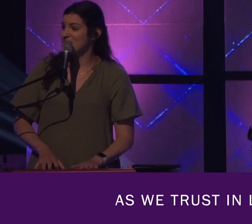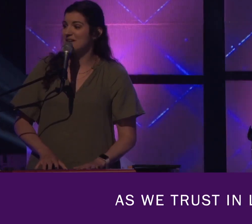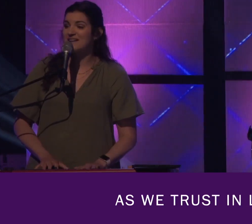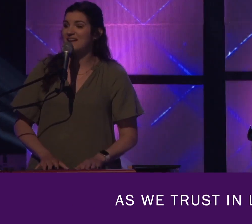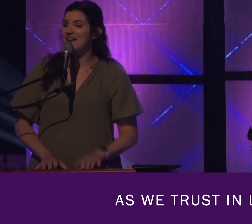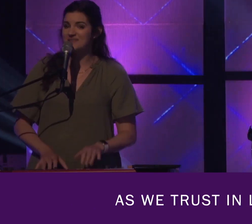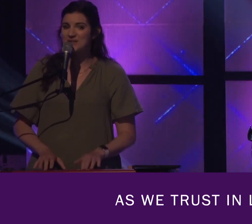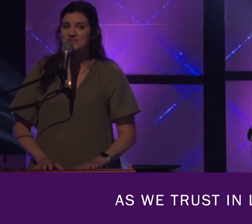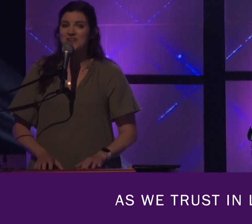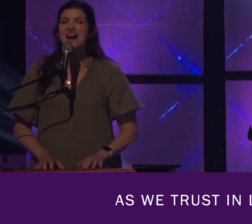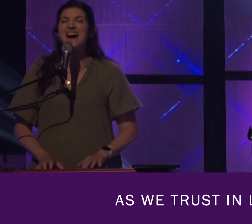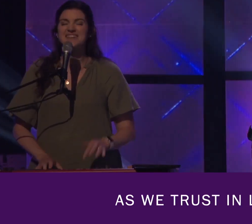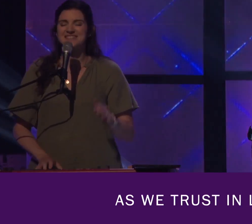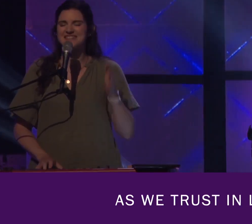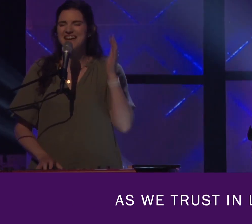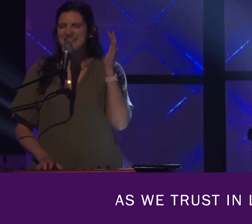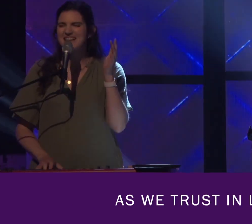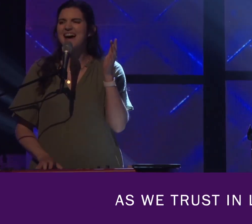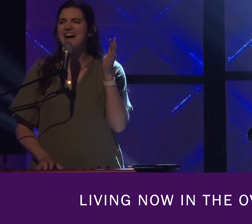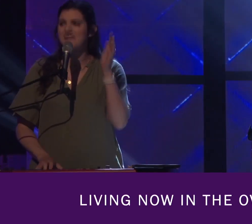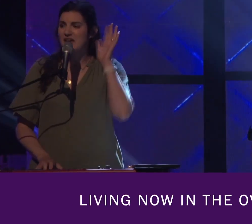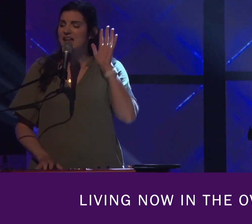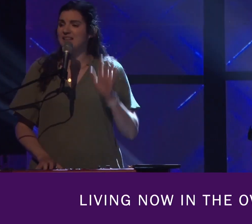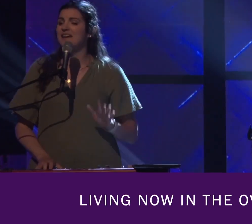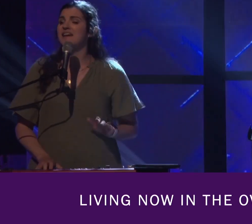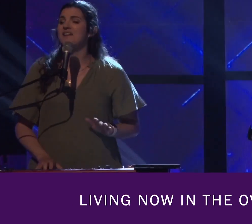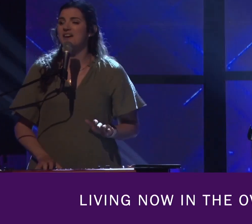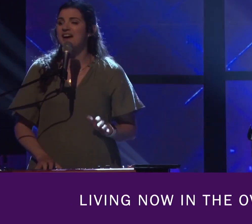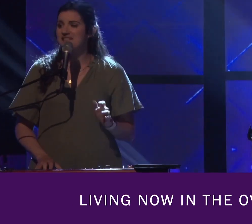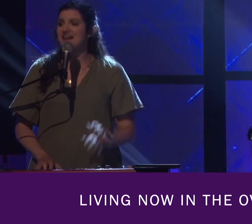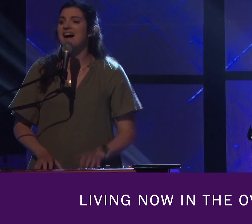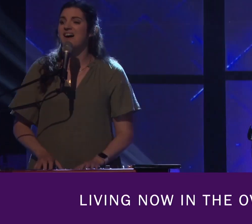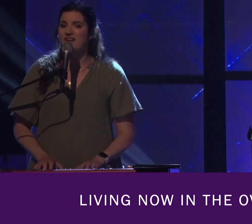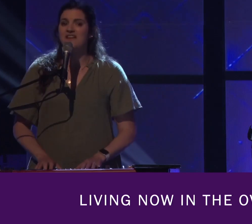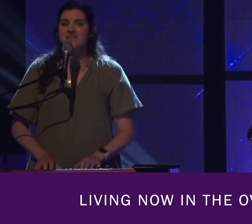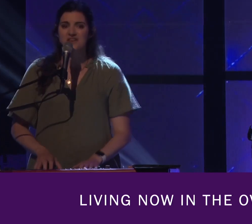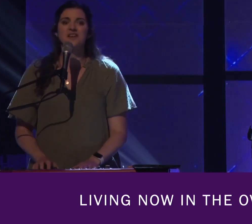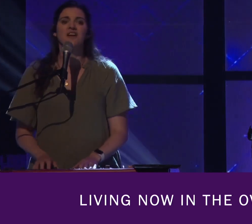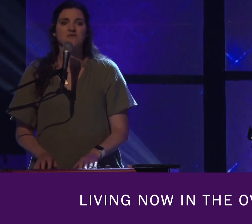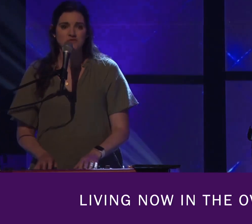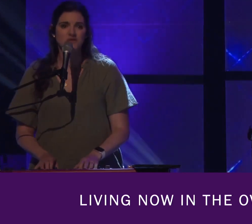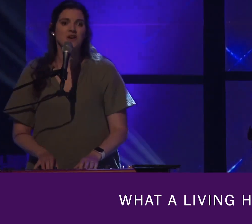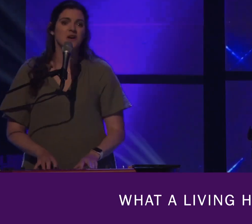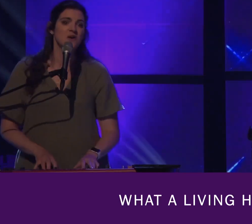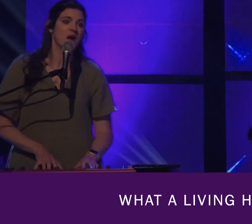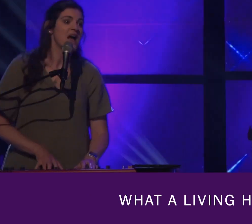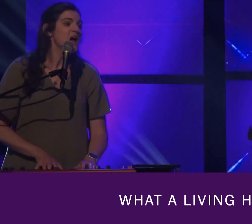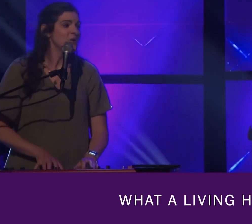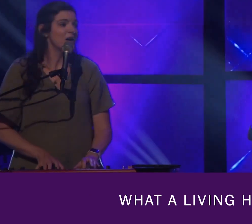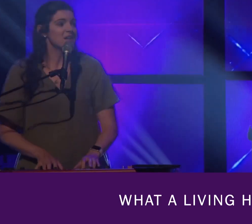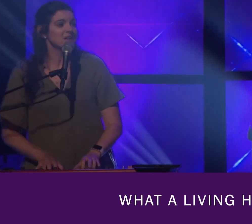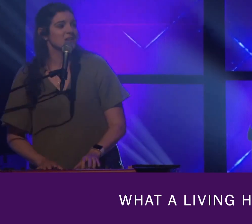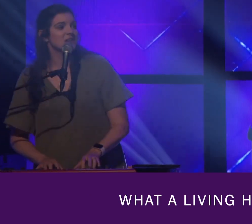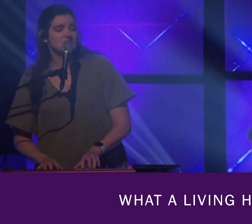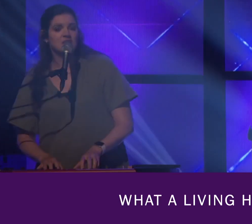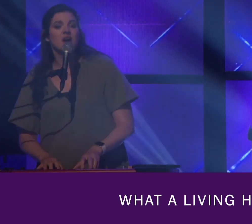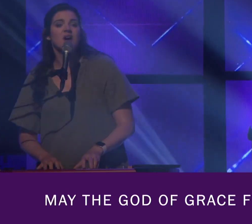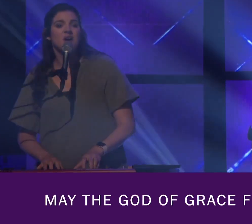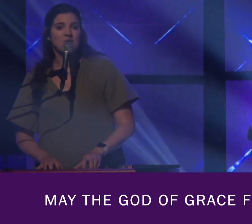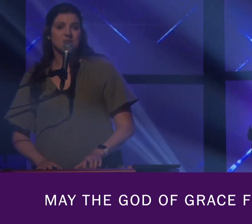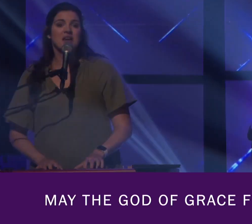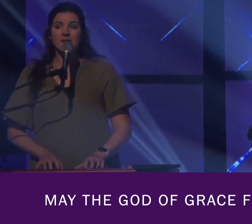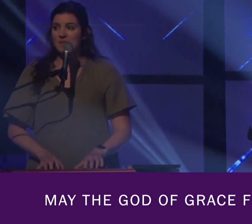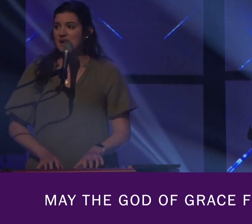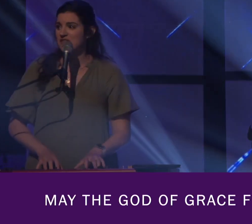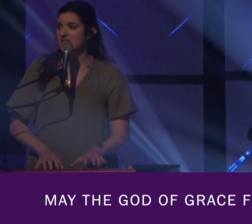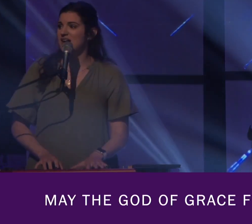it be as we trust in love, living now in the overflow. What a living